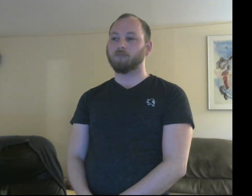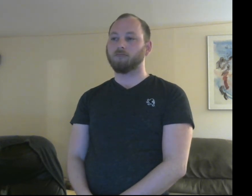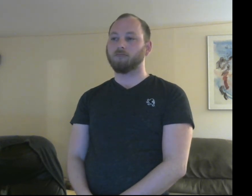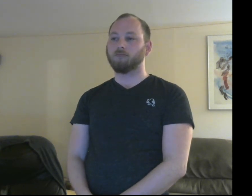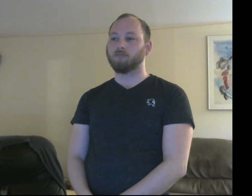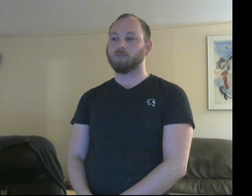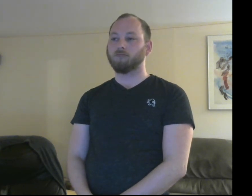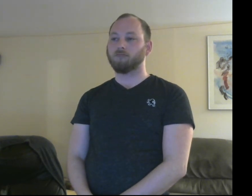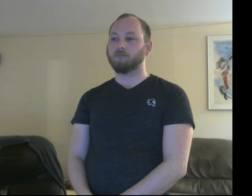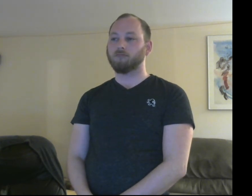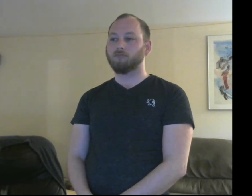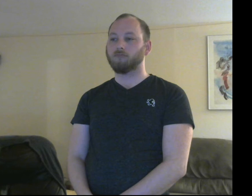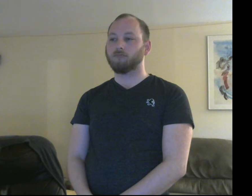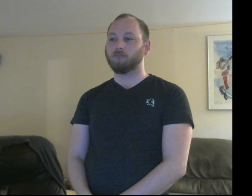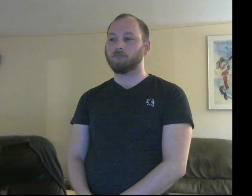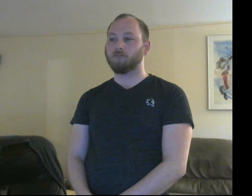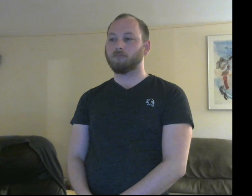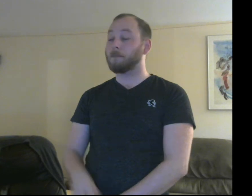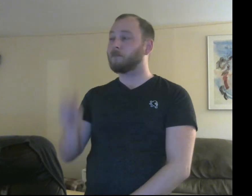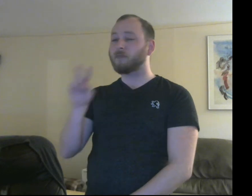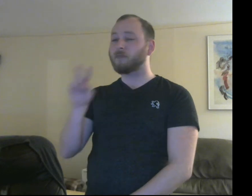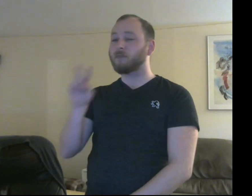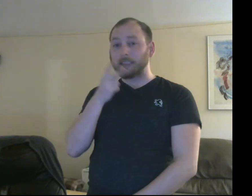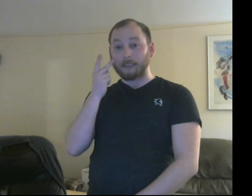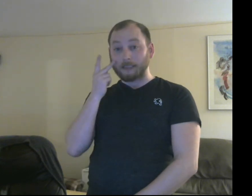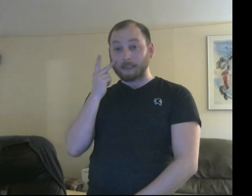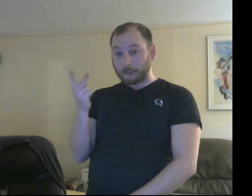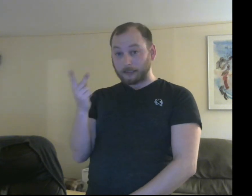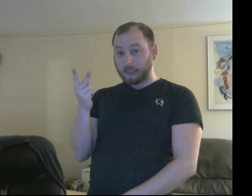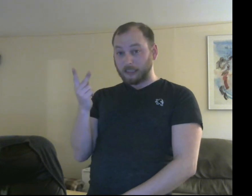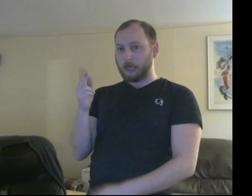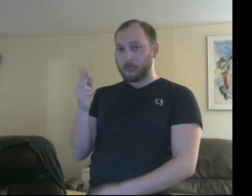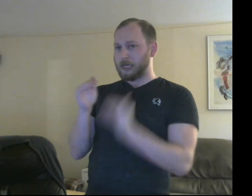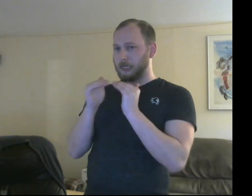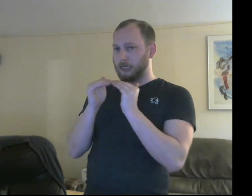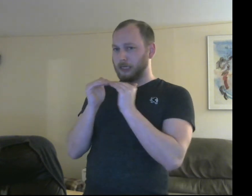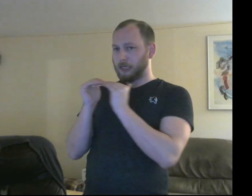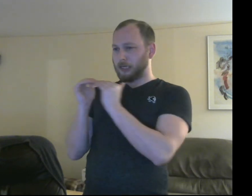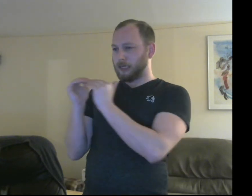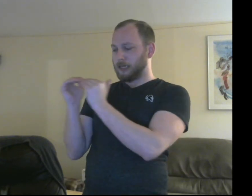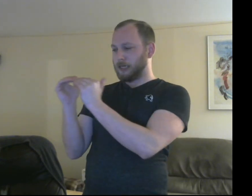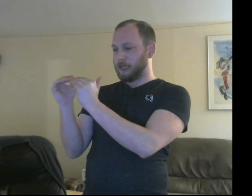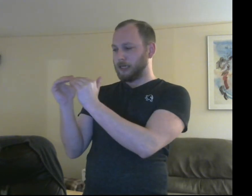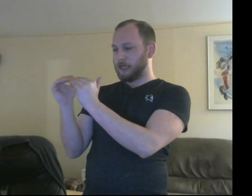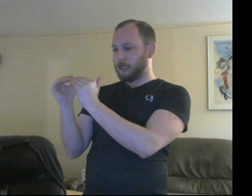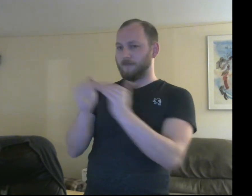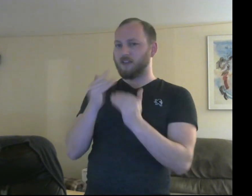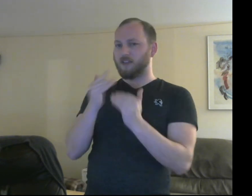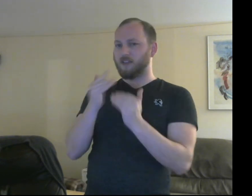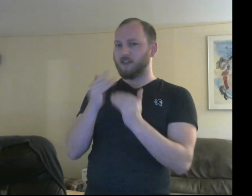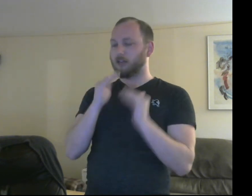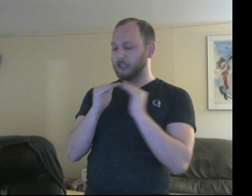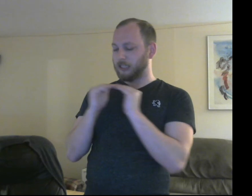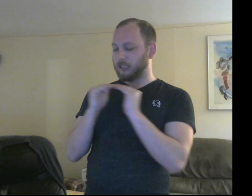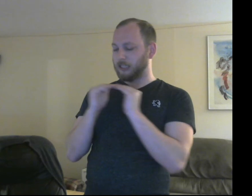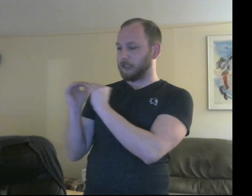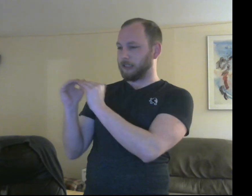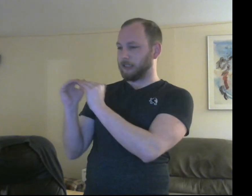You can see, have a nice even coat throughout the entire shoe. It's important that once we just make sure to